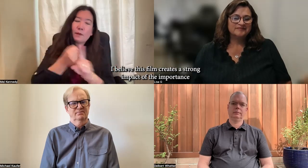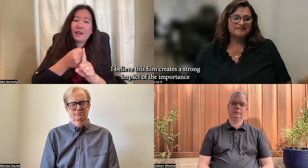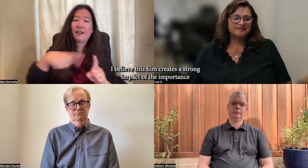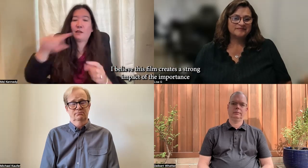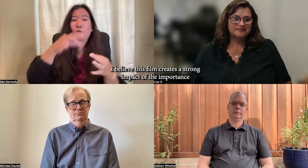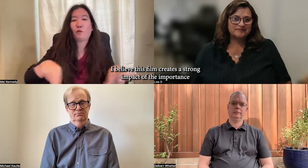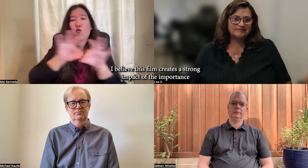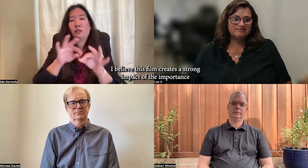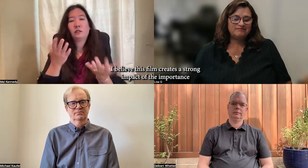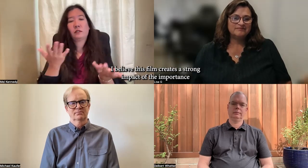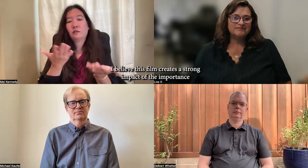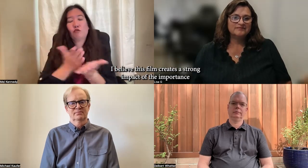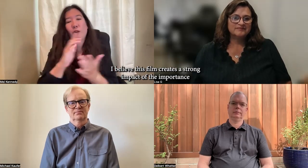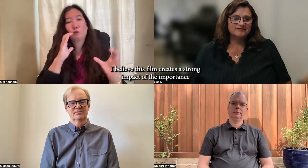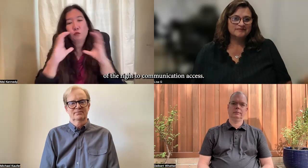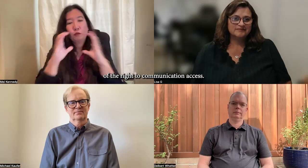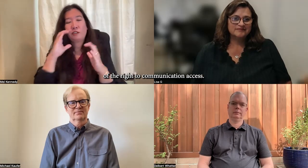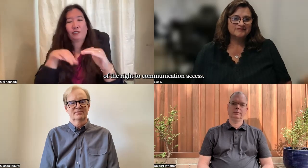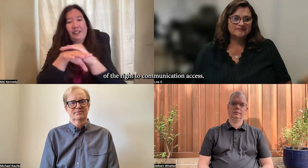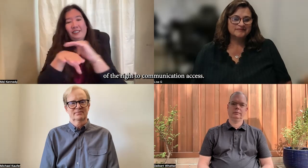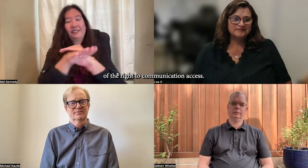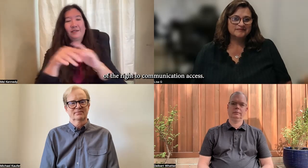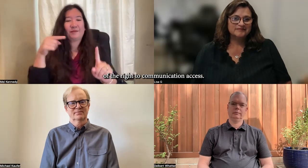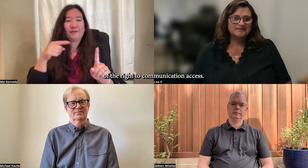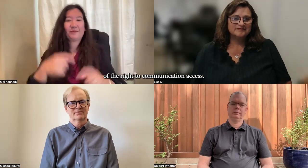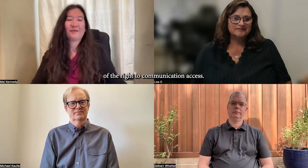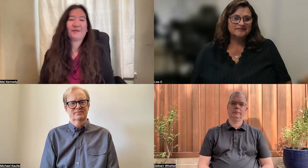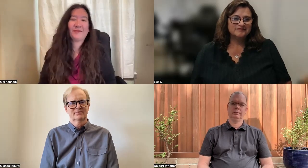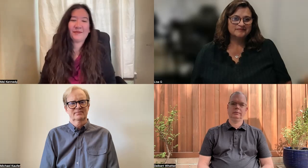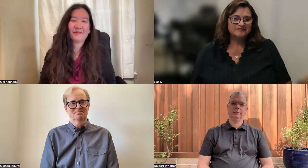believe this film creates a strong impact of the importance of the right to communication access.